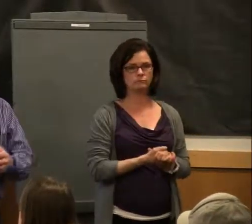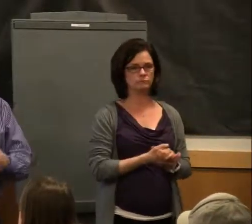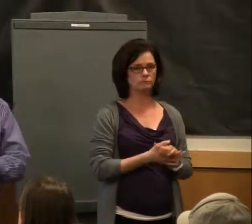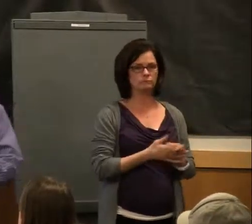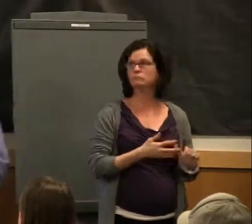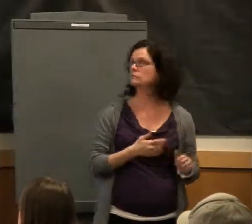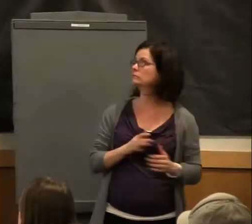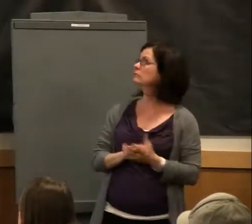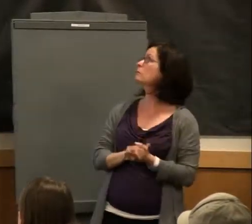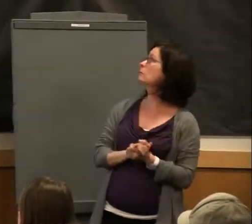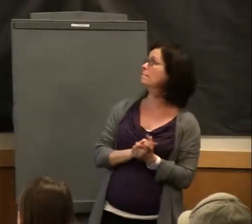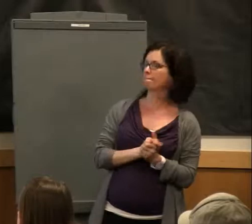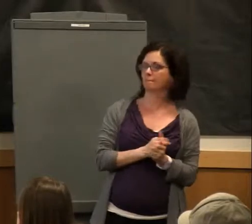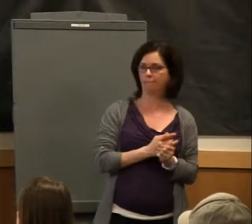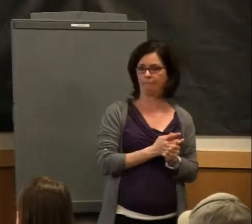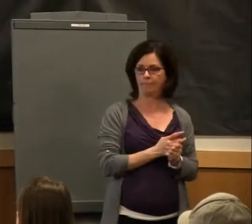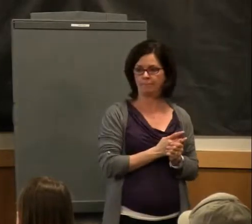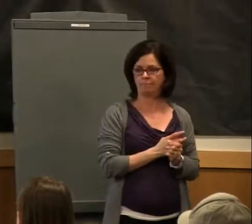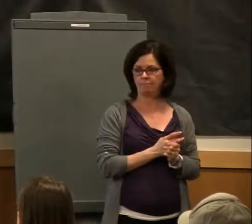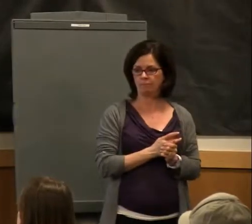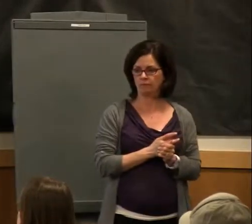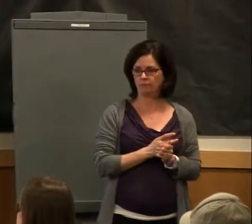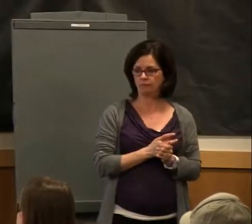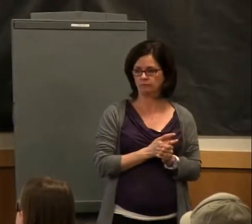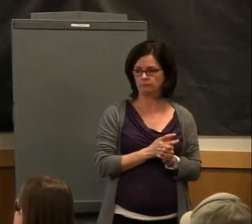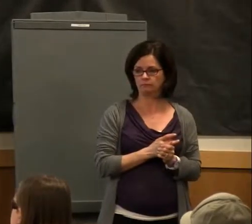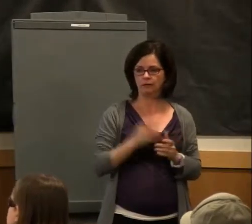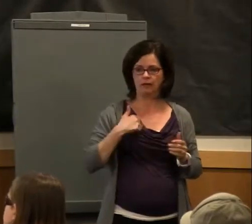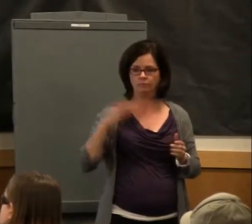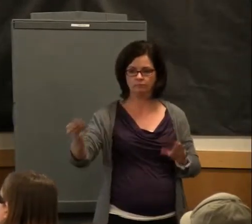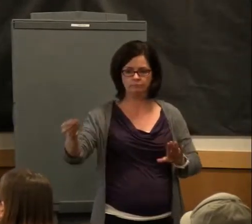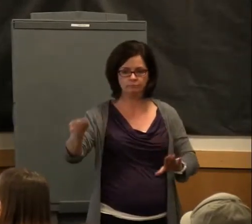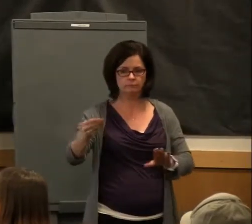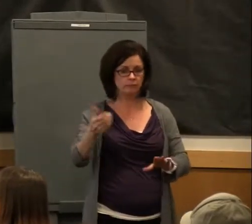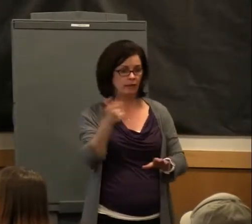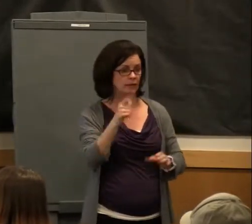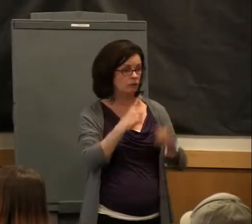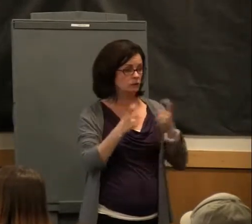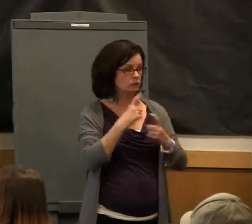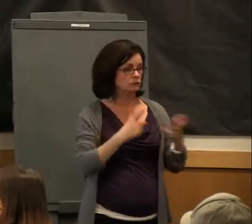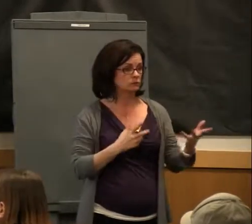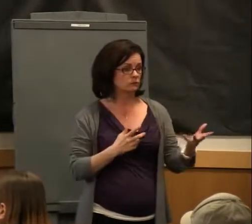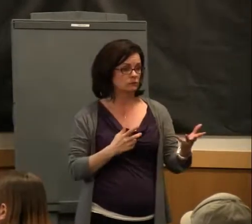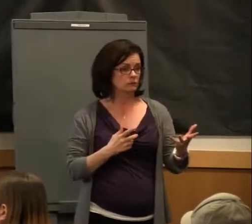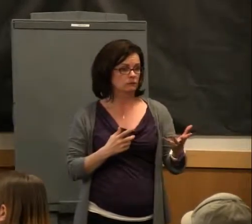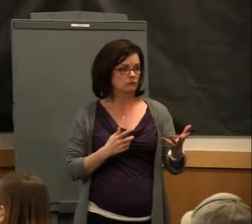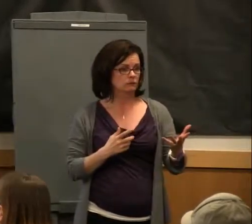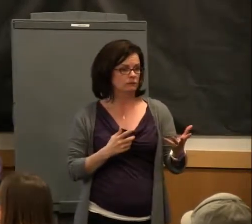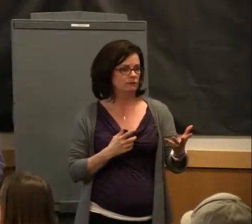So I'll go ahead and start passing those around the room. Does anybody have any questions?